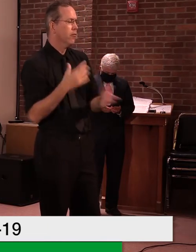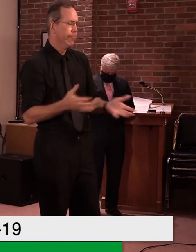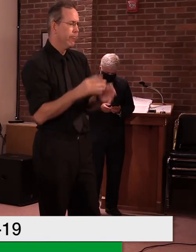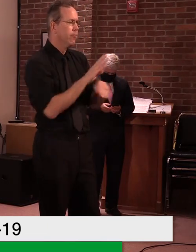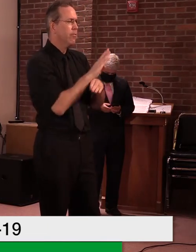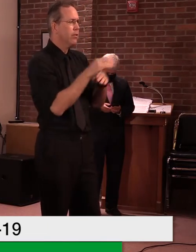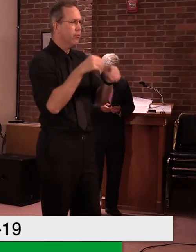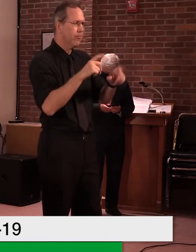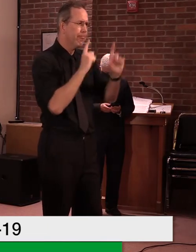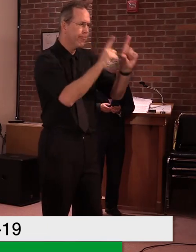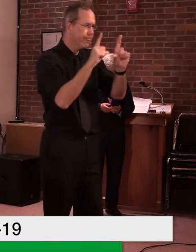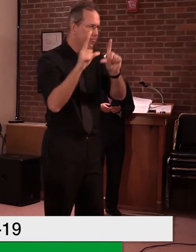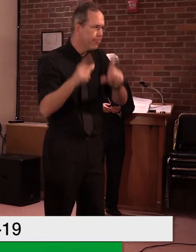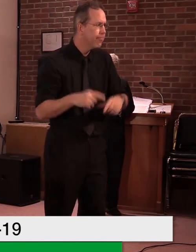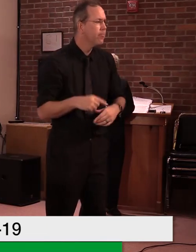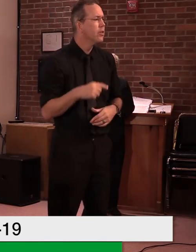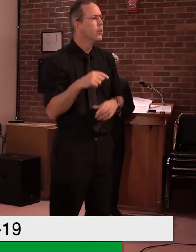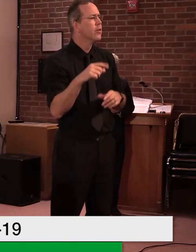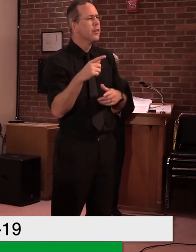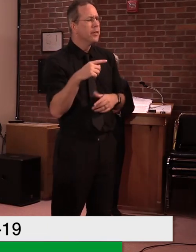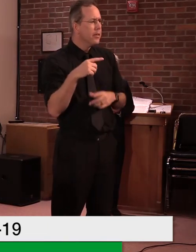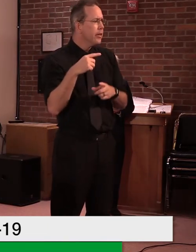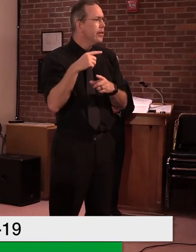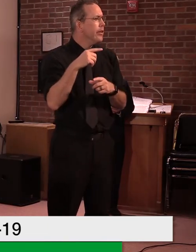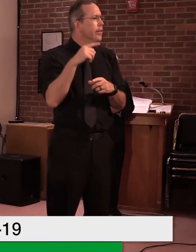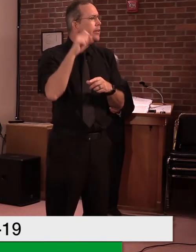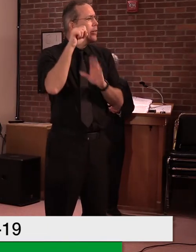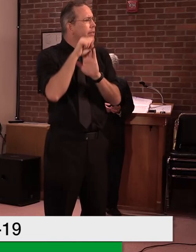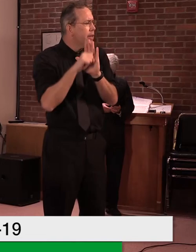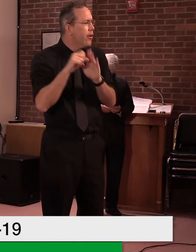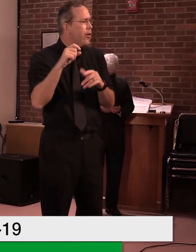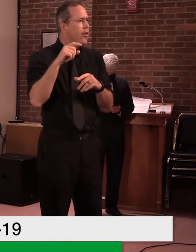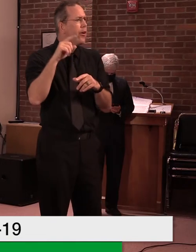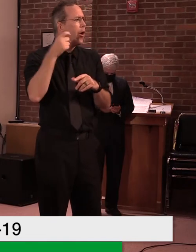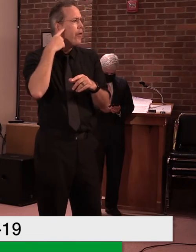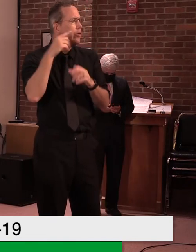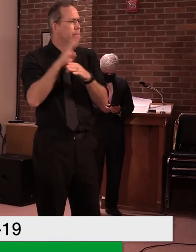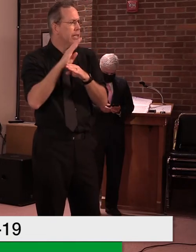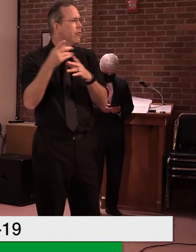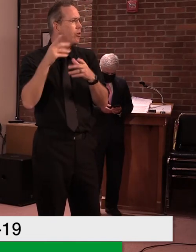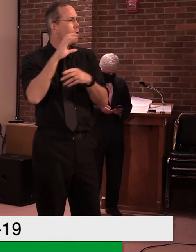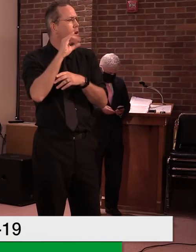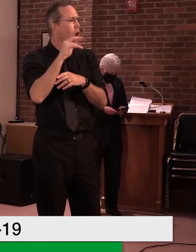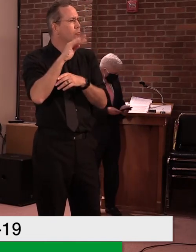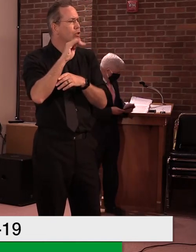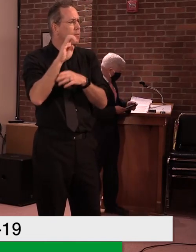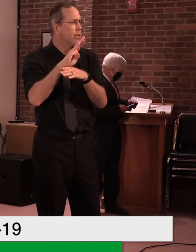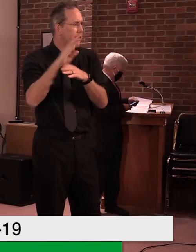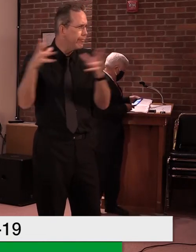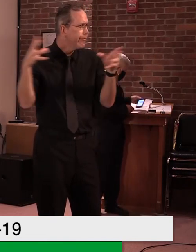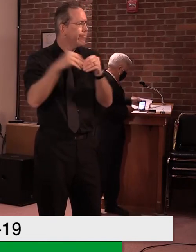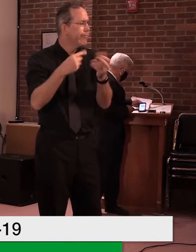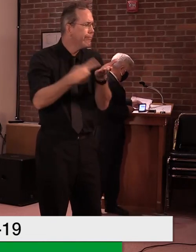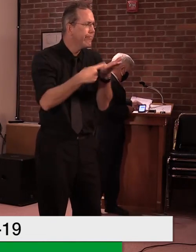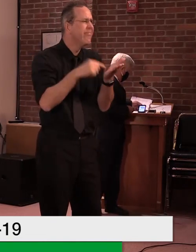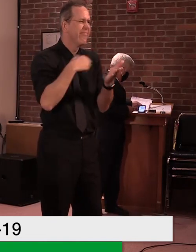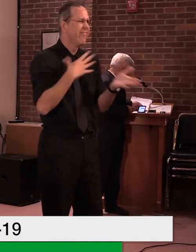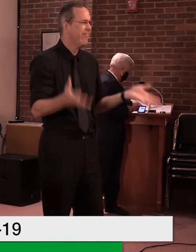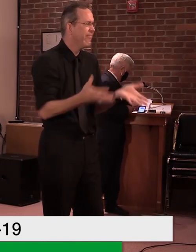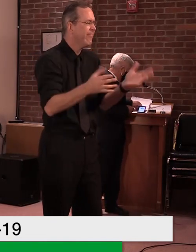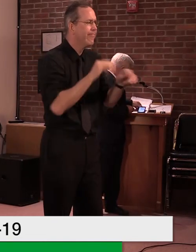entities and private entities to put signage in, up that tells people that there